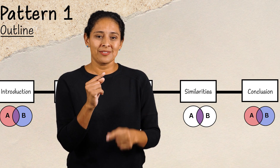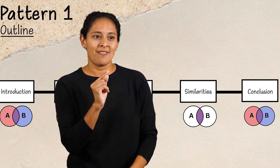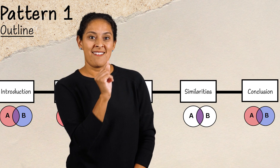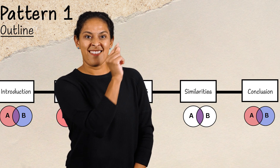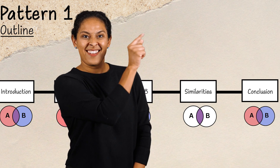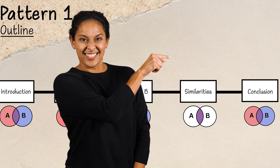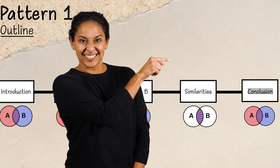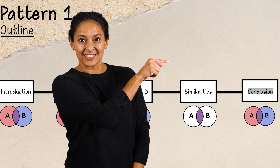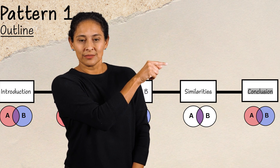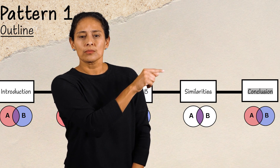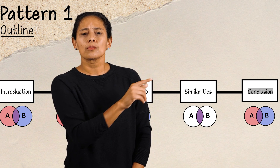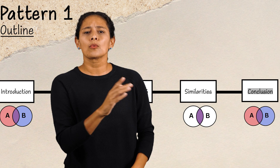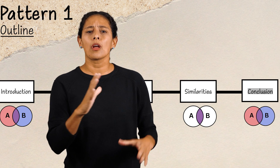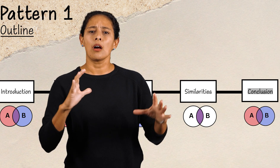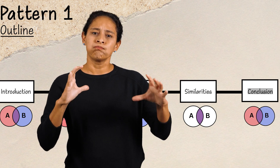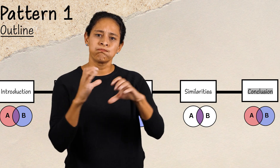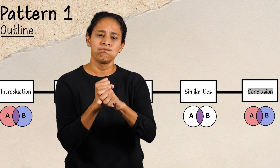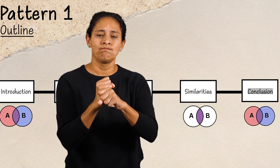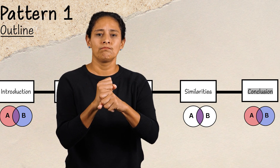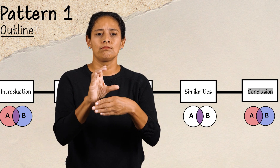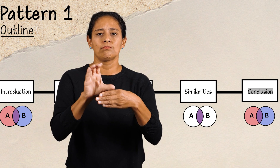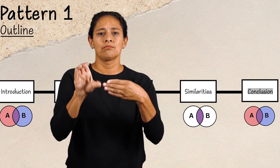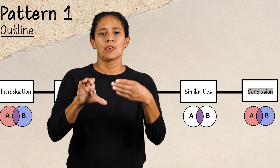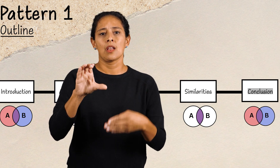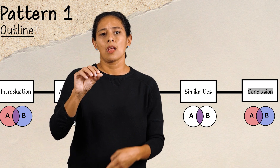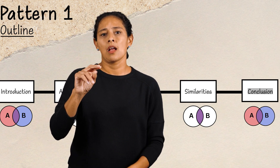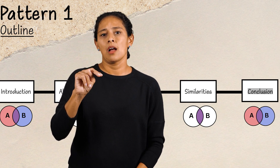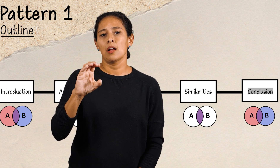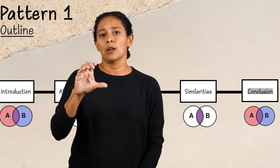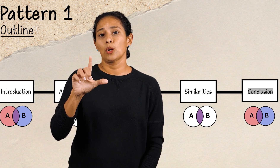Finally, we would conclude our writing